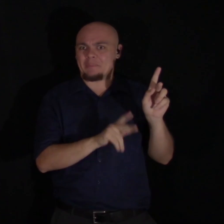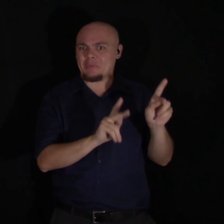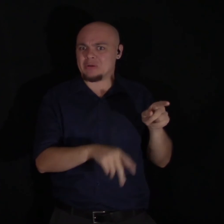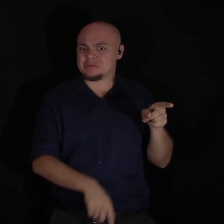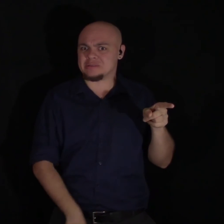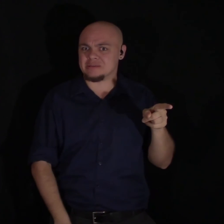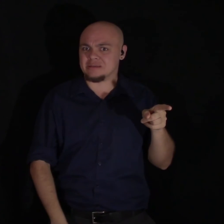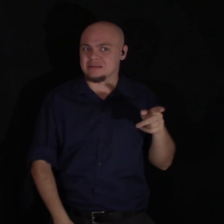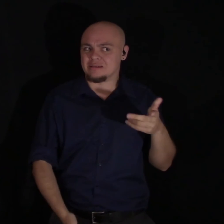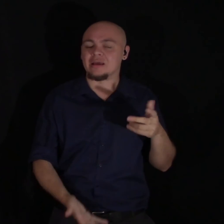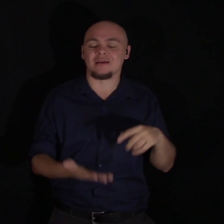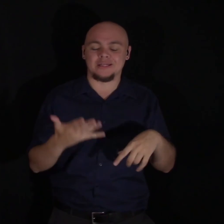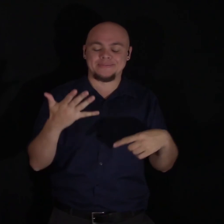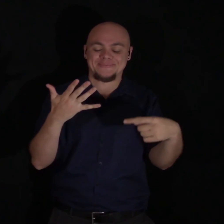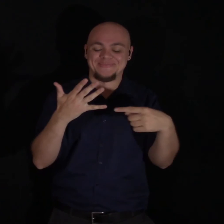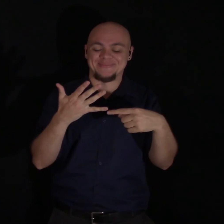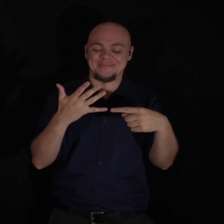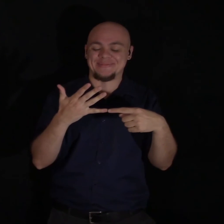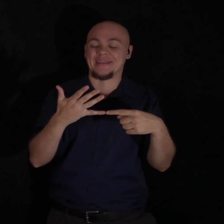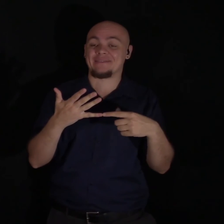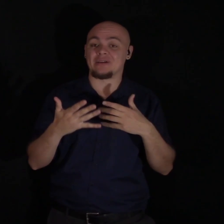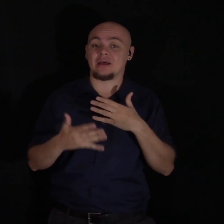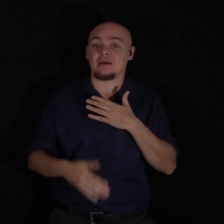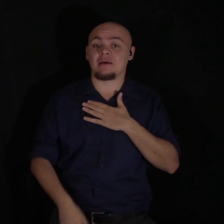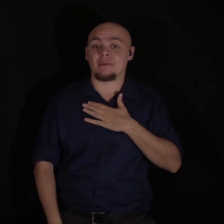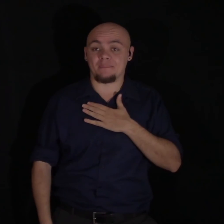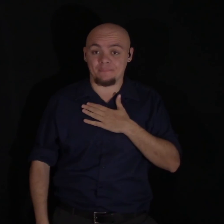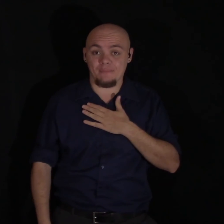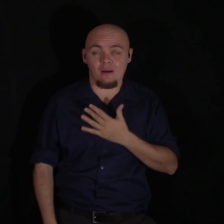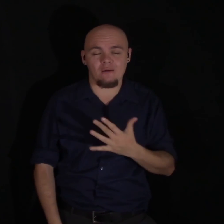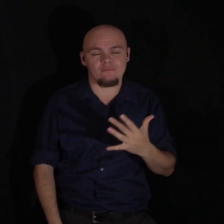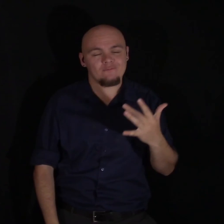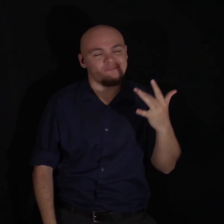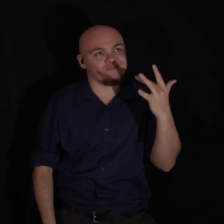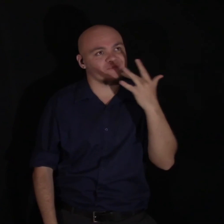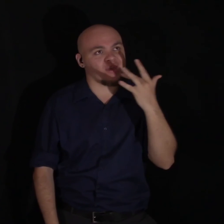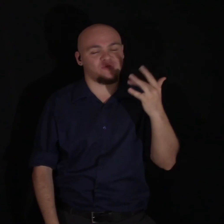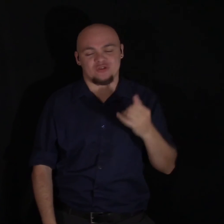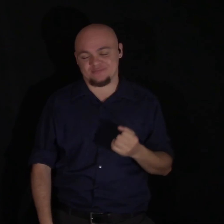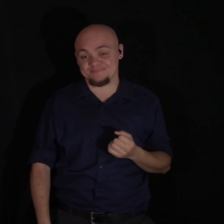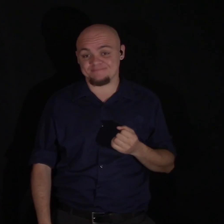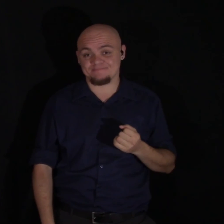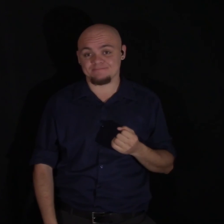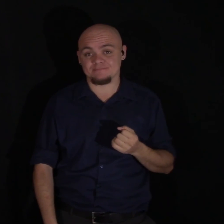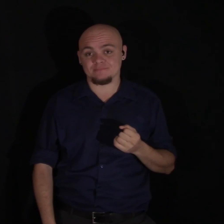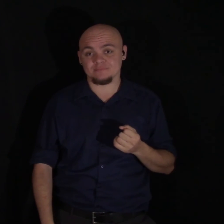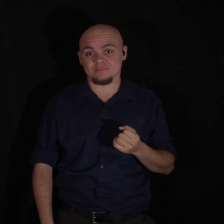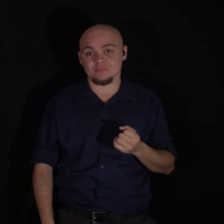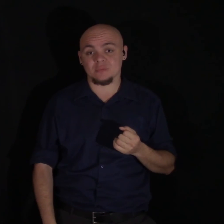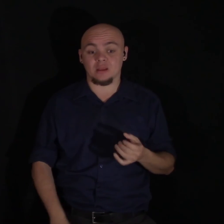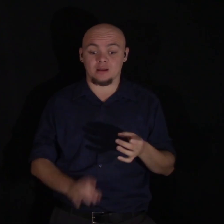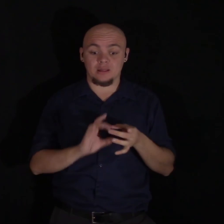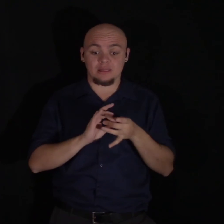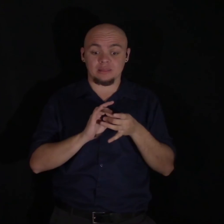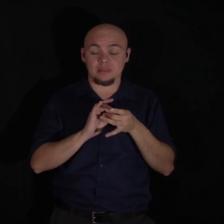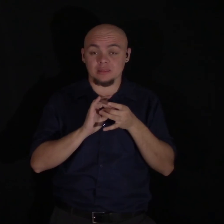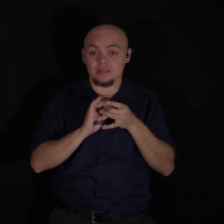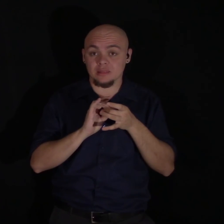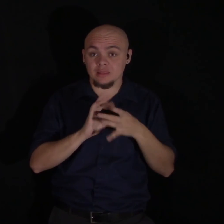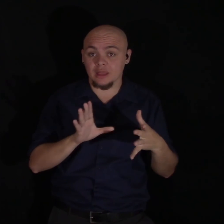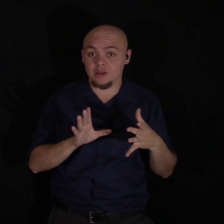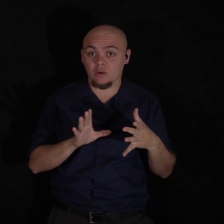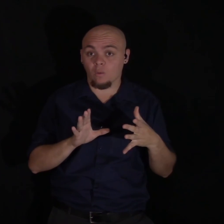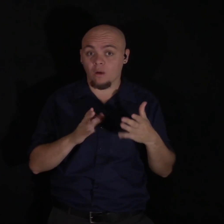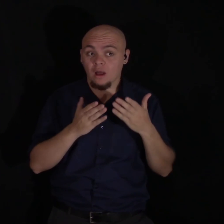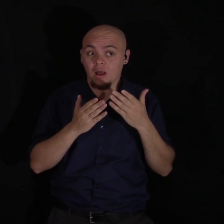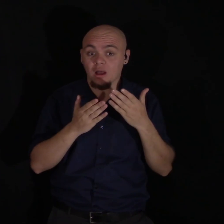And lastly, 5, my favorite. Let go of